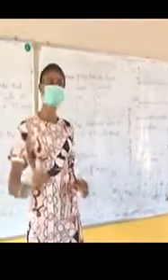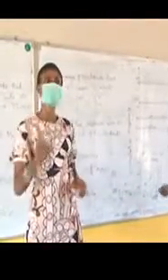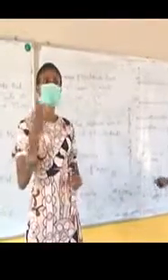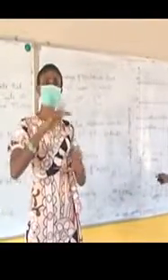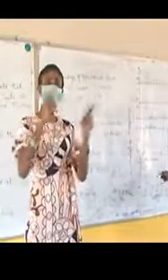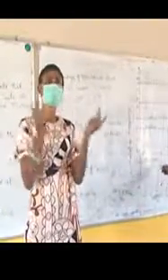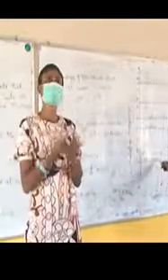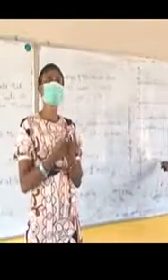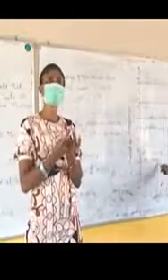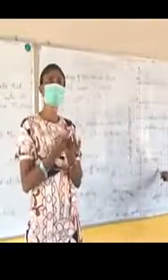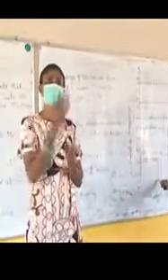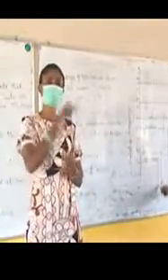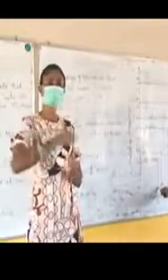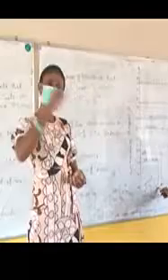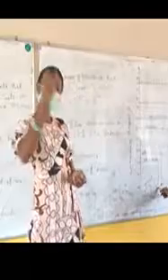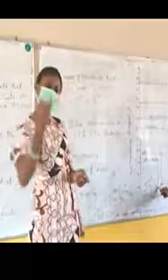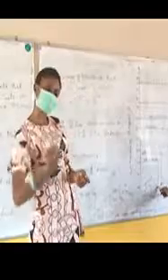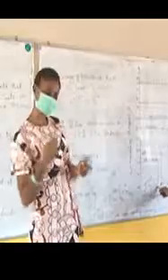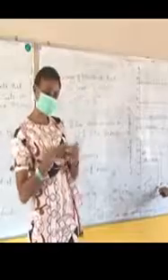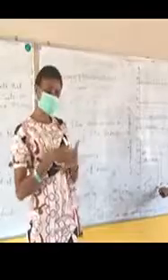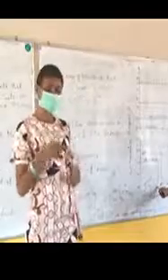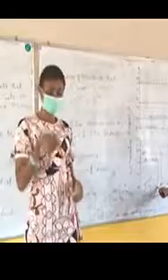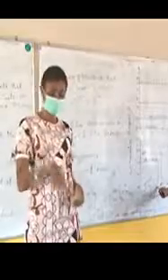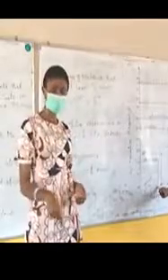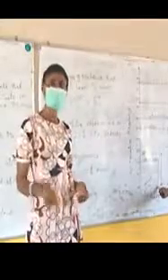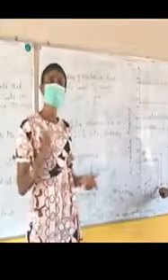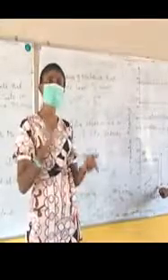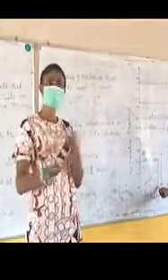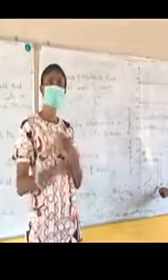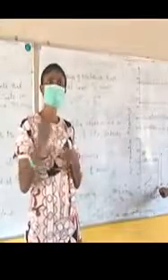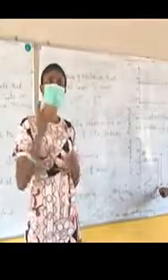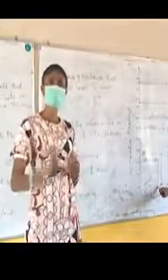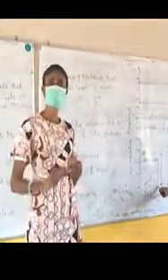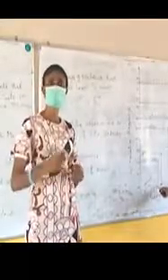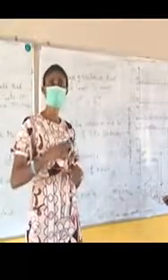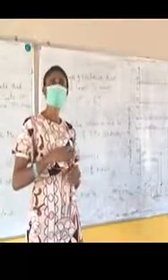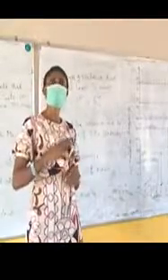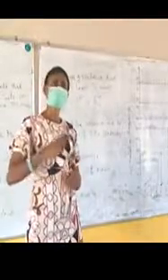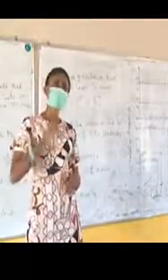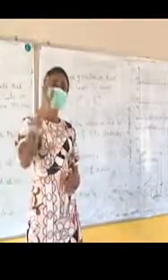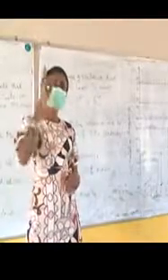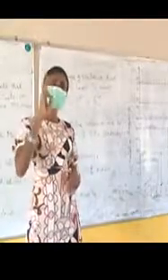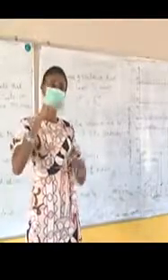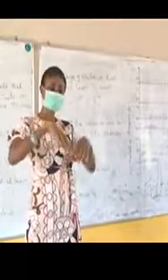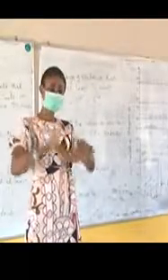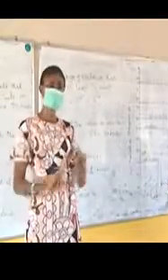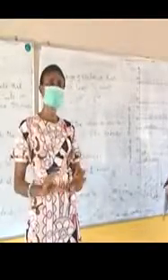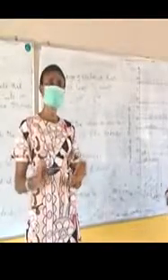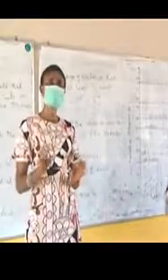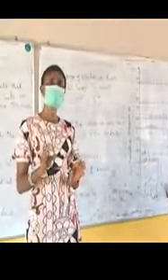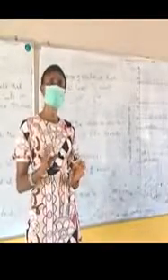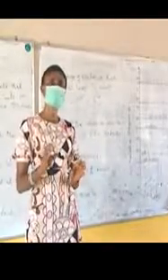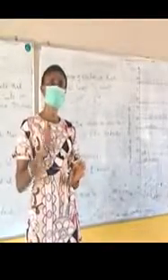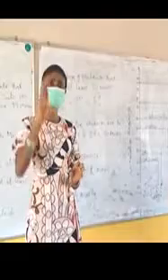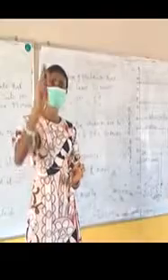position, then trace it down to the upper class boundary. The score you